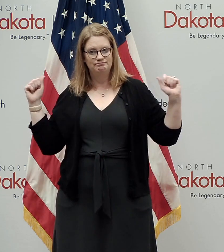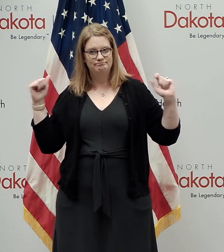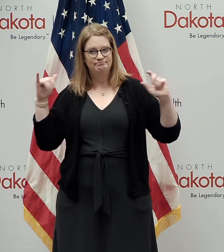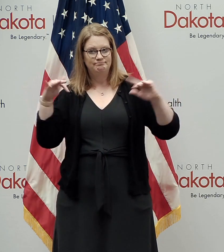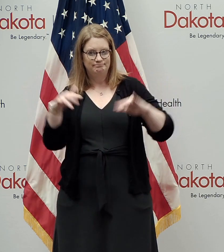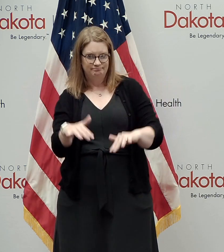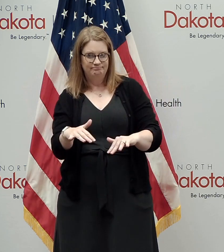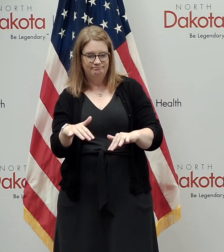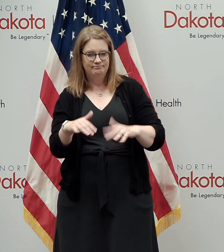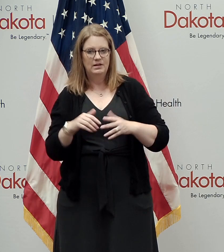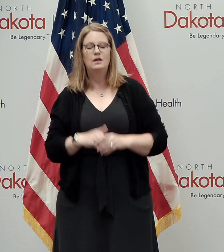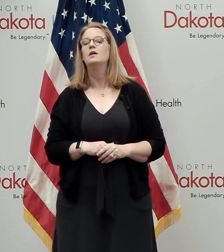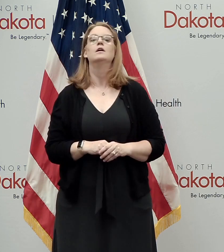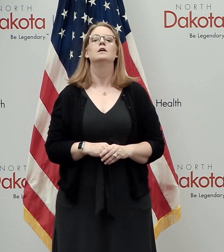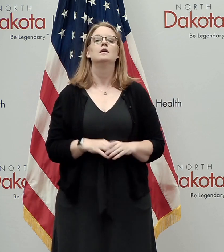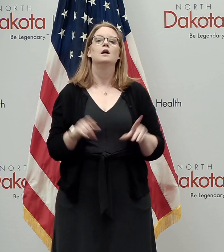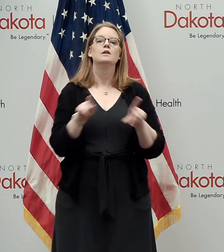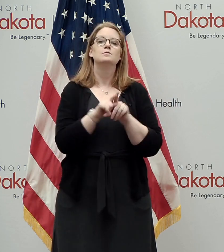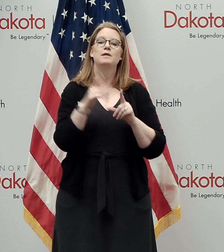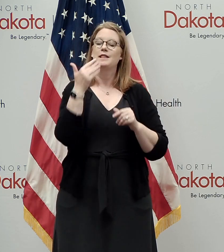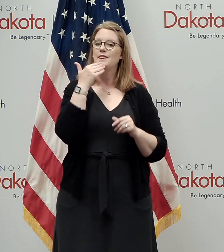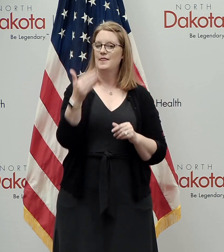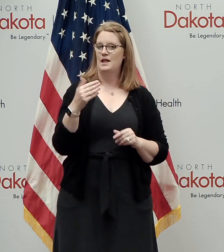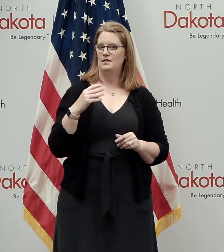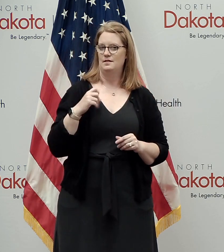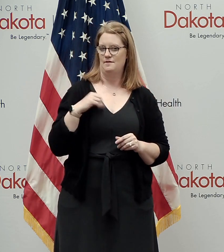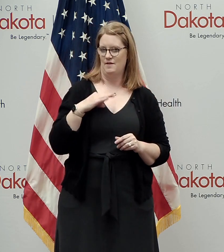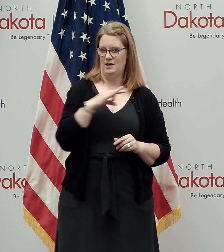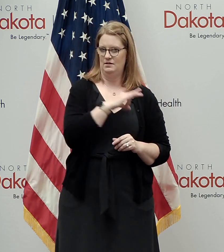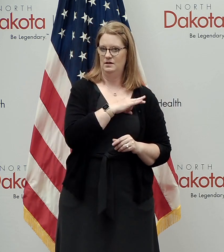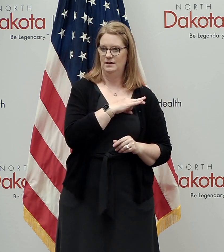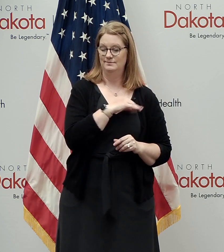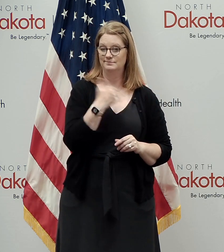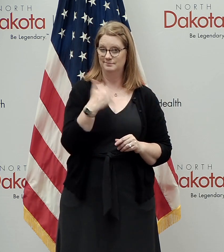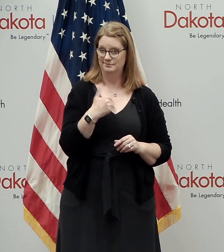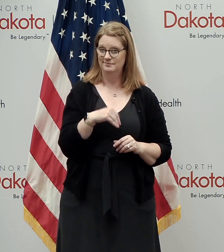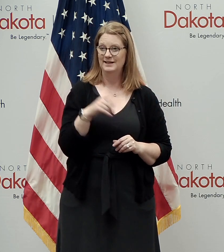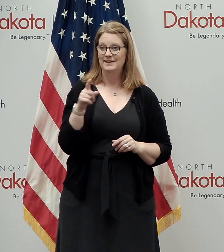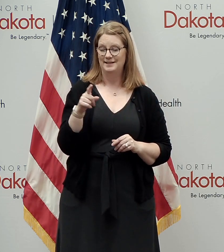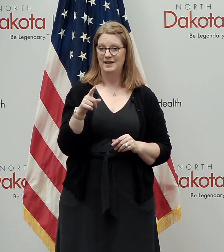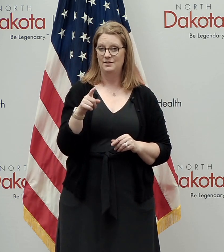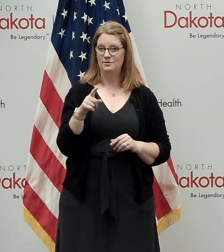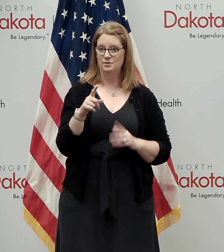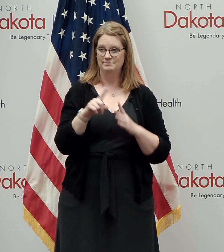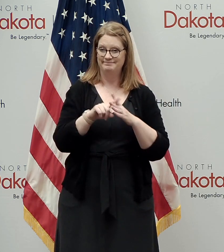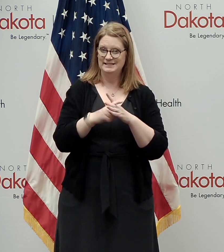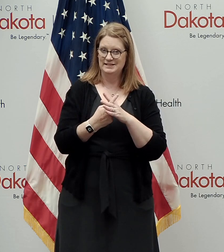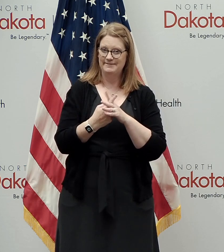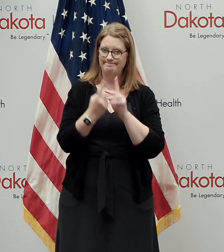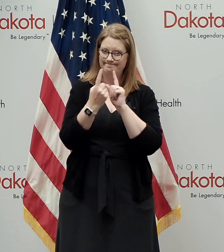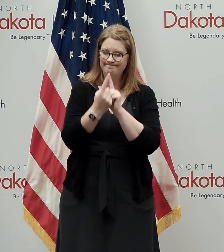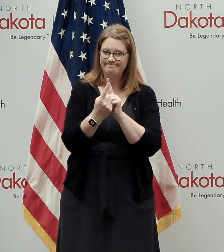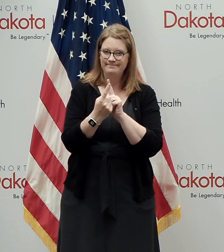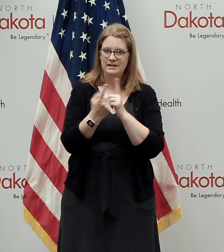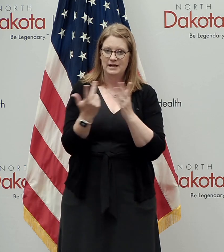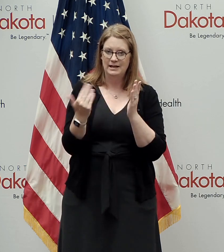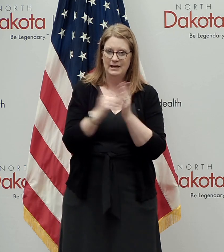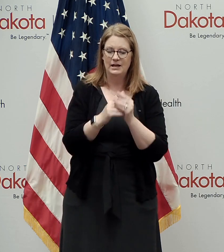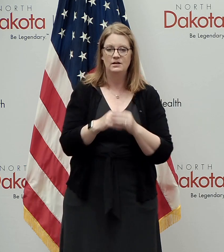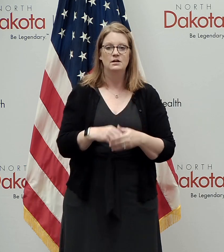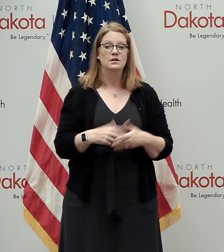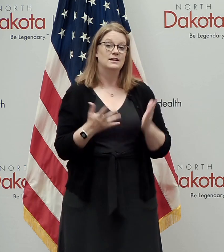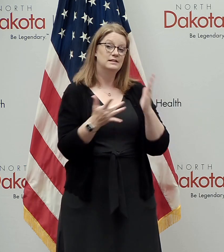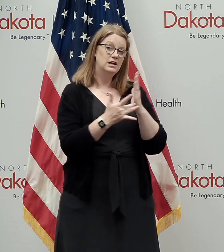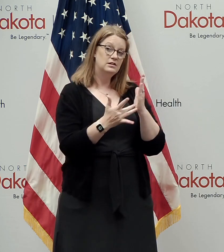managed risk. And so I do want to thank the faculty, because I know they'll be on the front line doing this. But because of the technologies we have and the money we